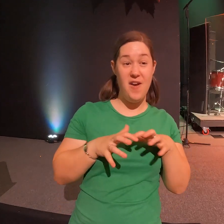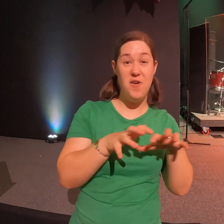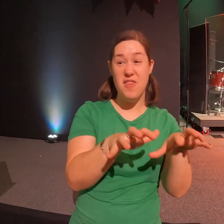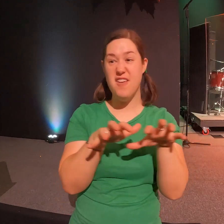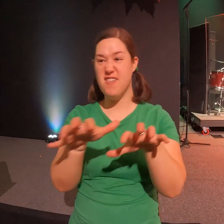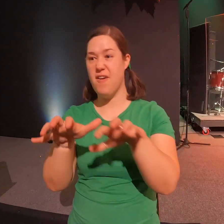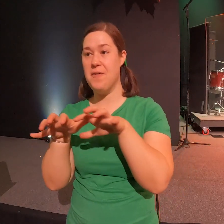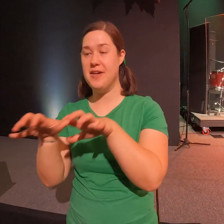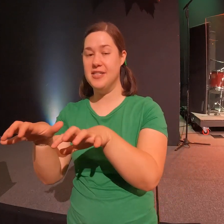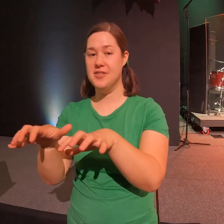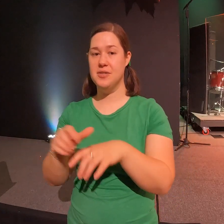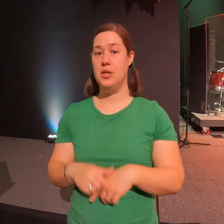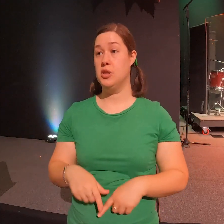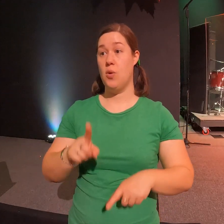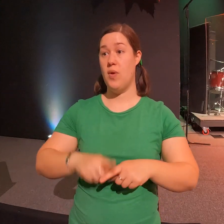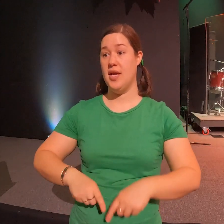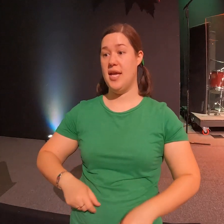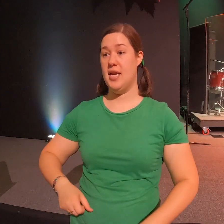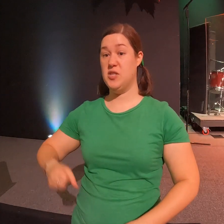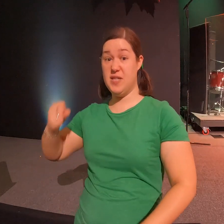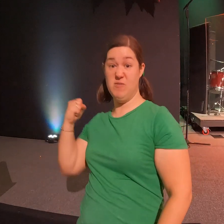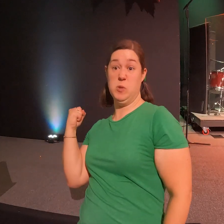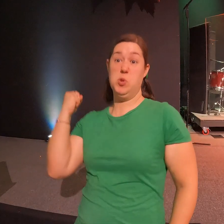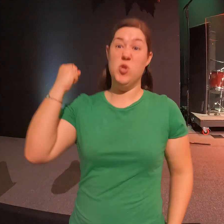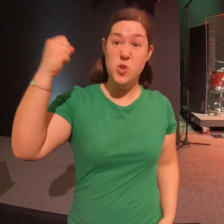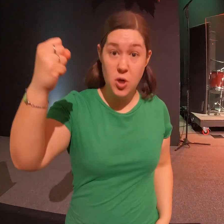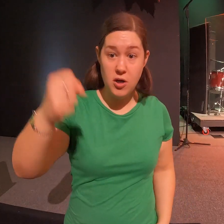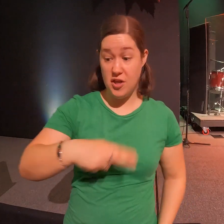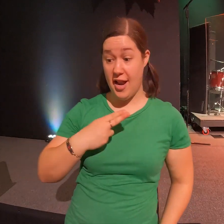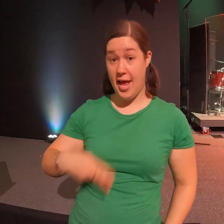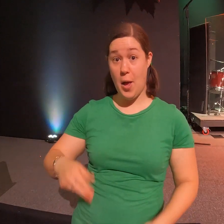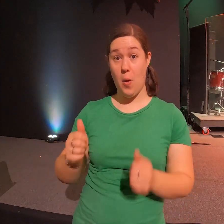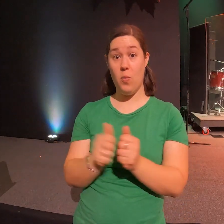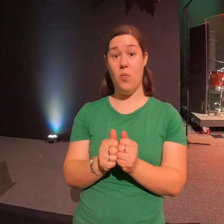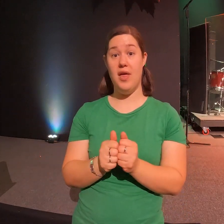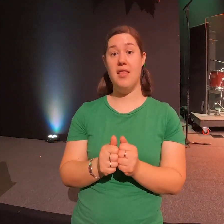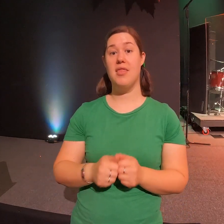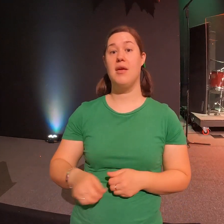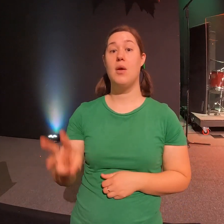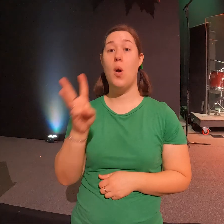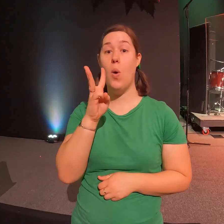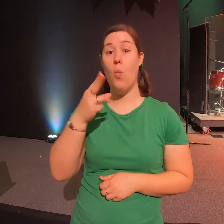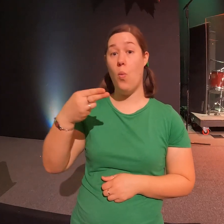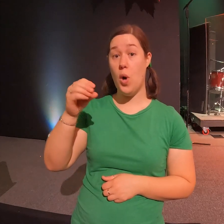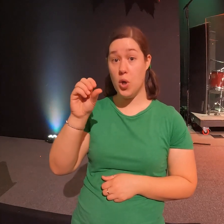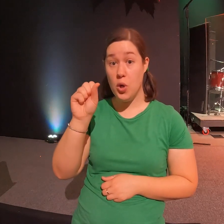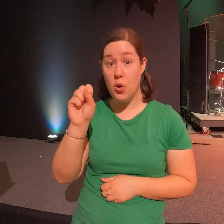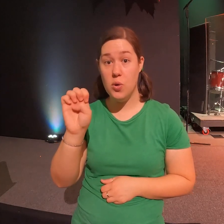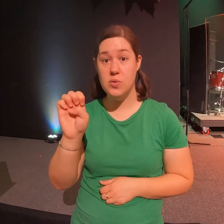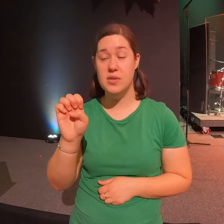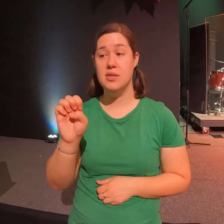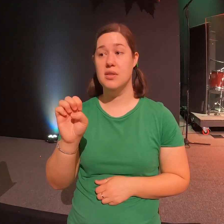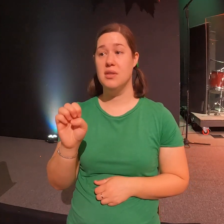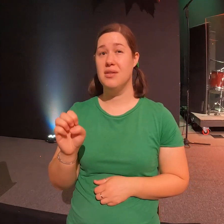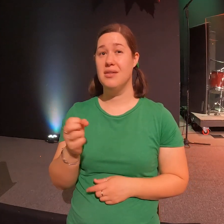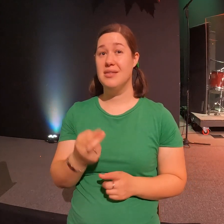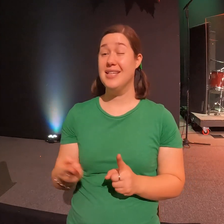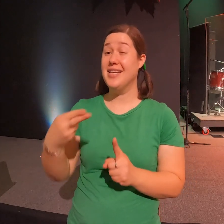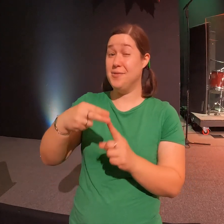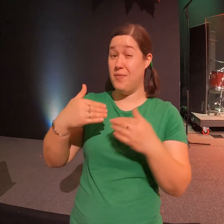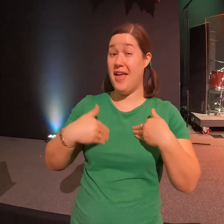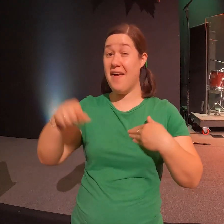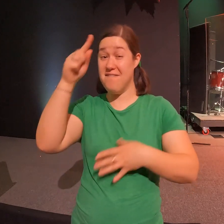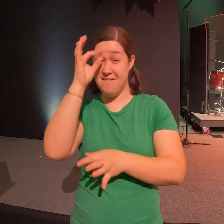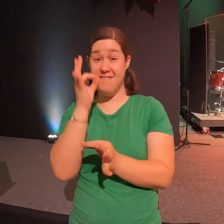we can't charge hell with a water gun unless we've got faith and we understand God's